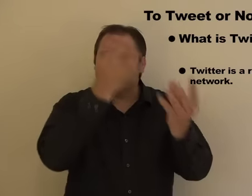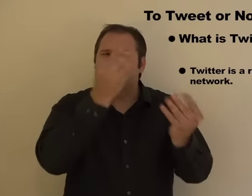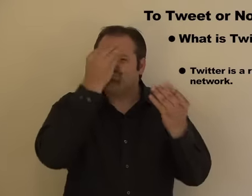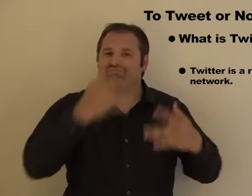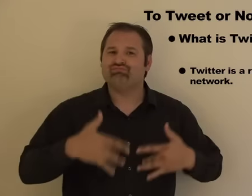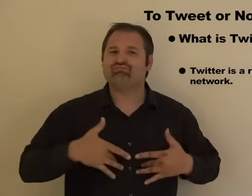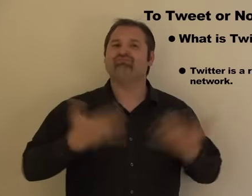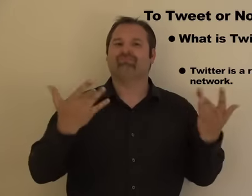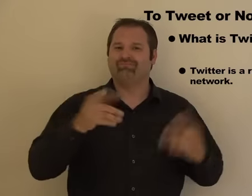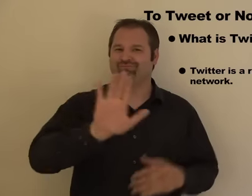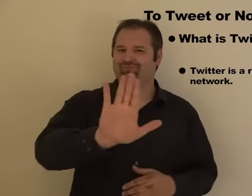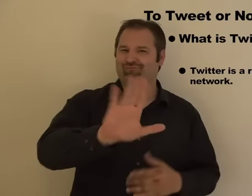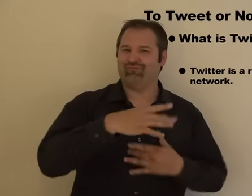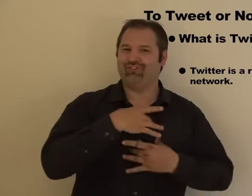interesting.